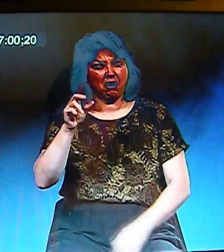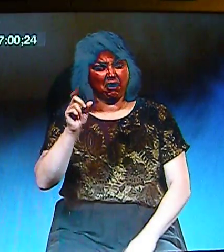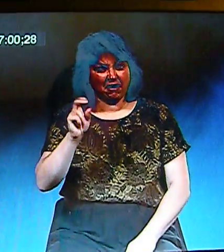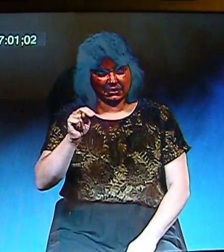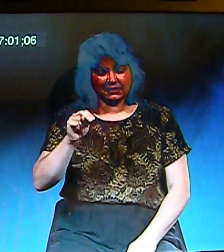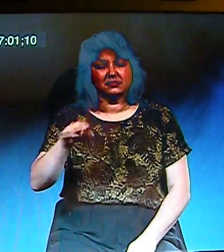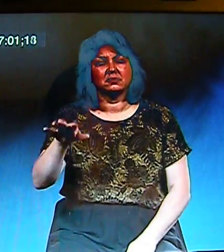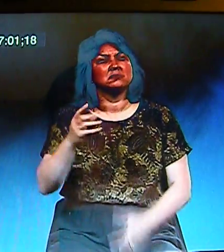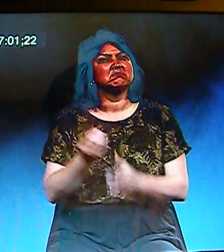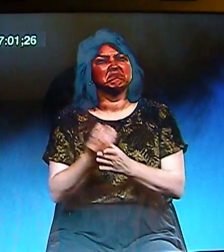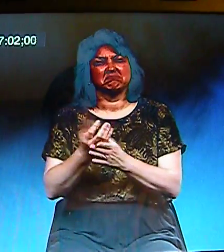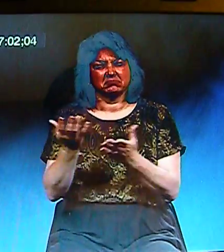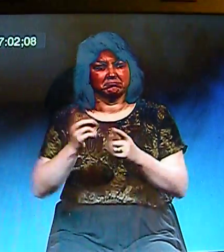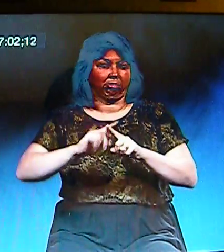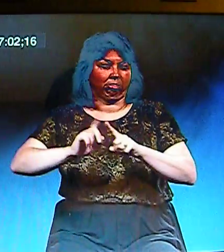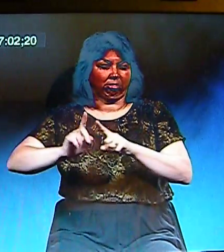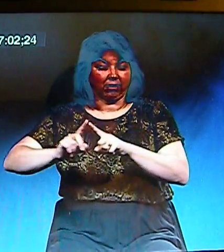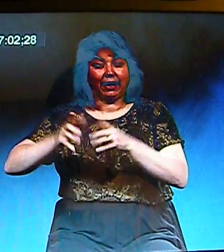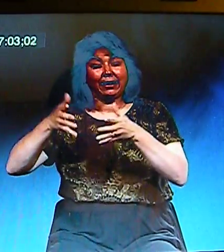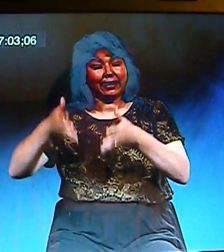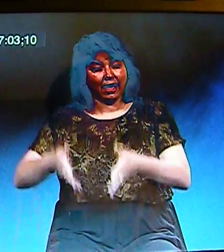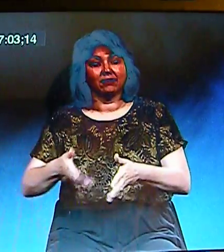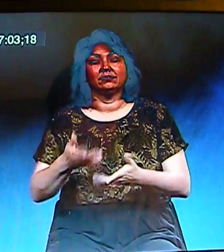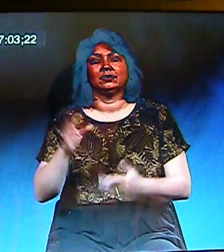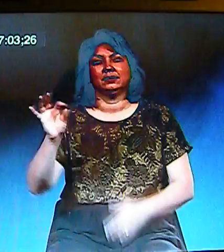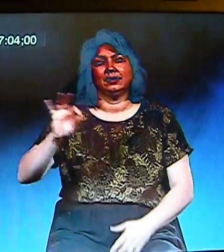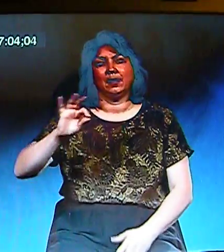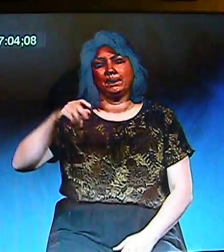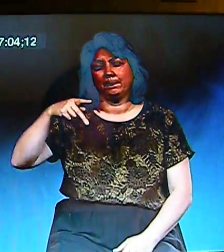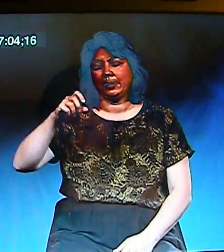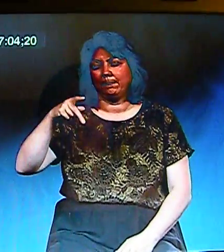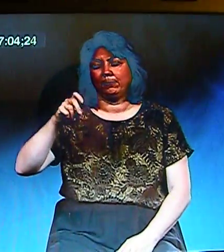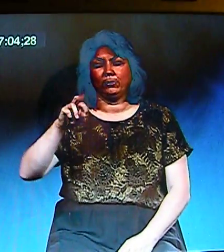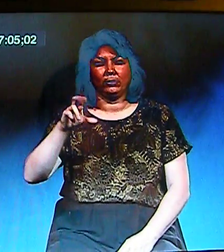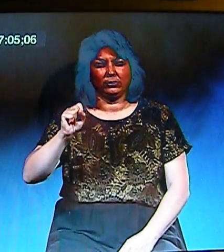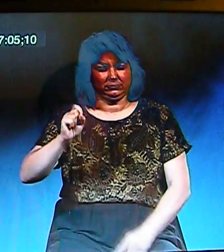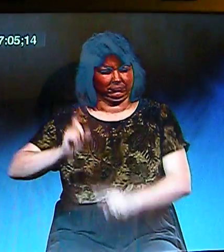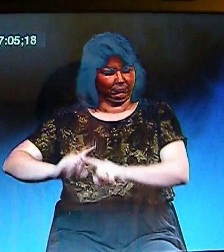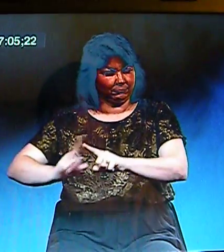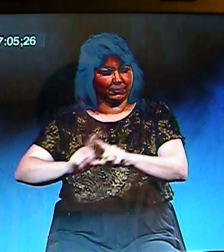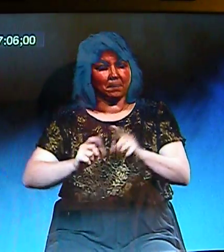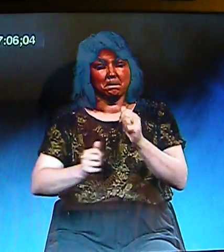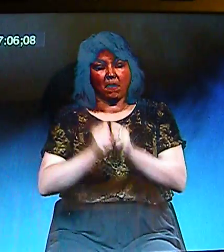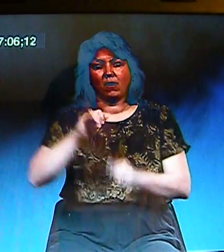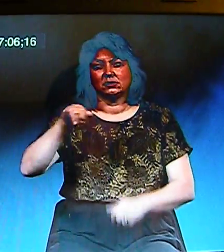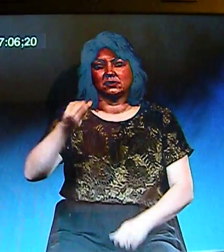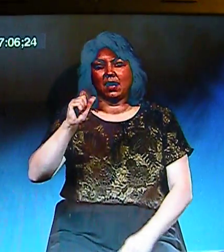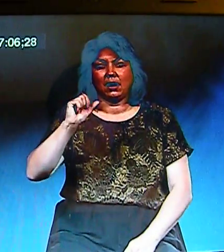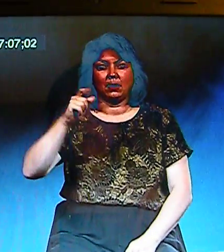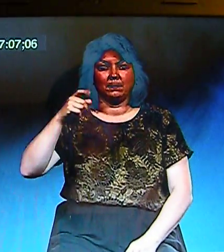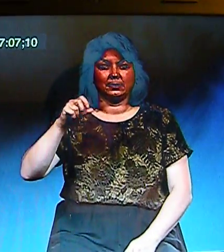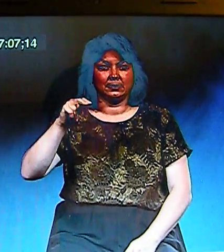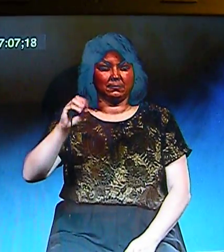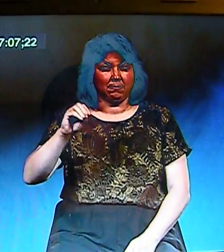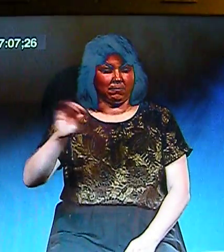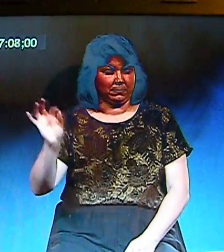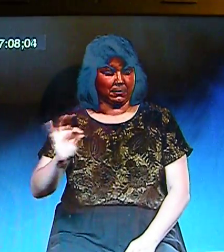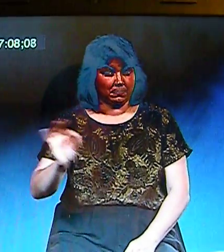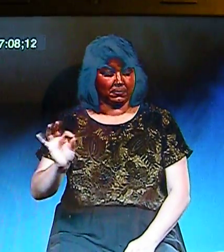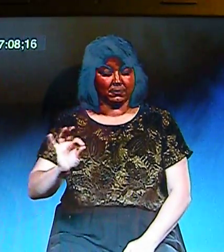Some of our friends and I had decided to grow a garden. And we actually grew a garden full of peppers, and